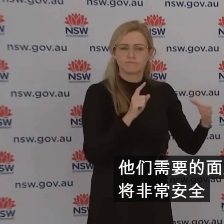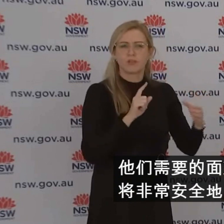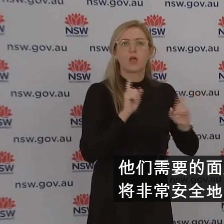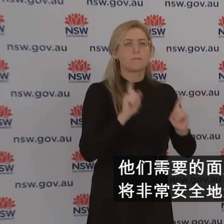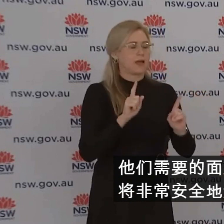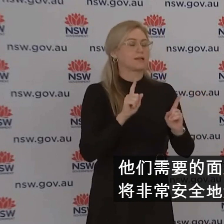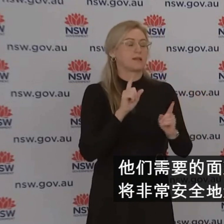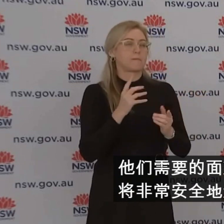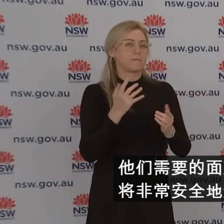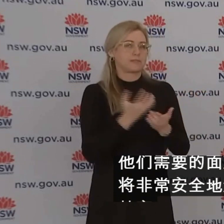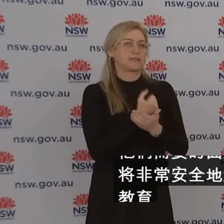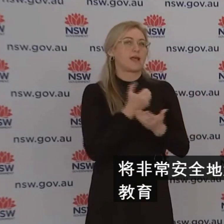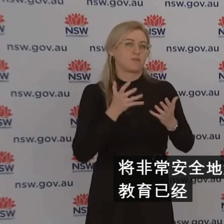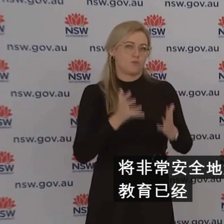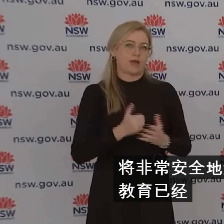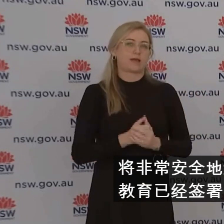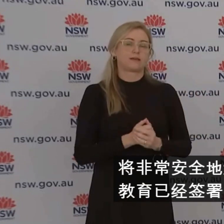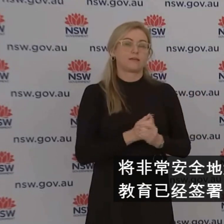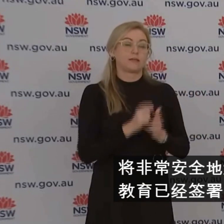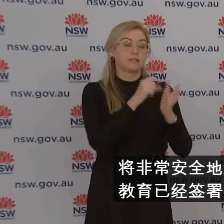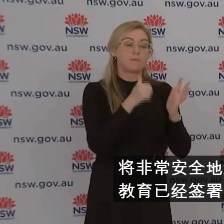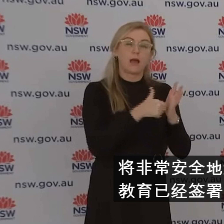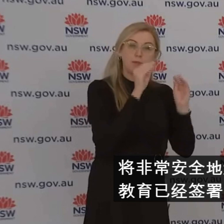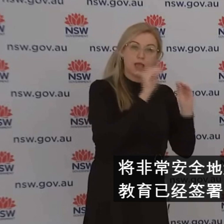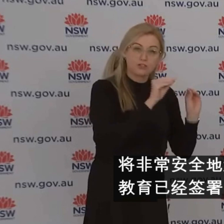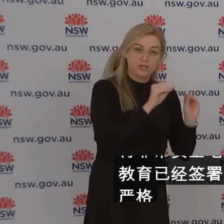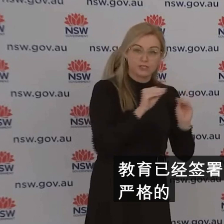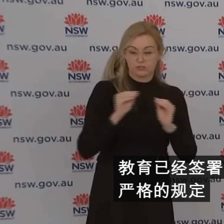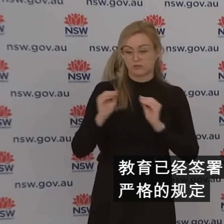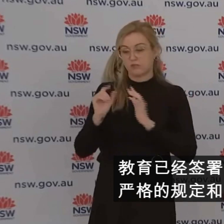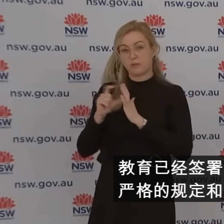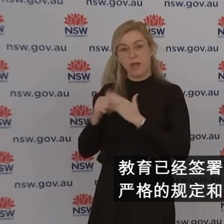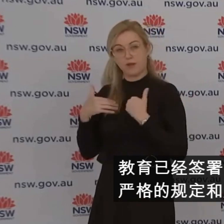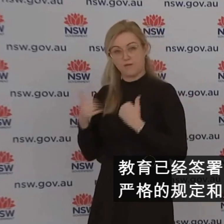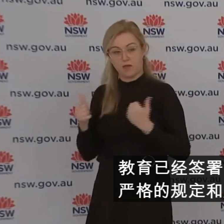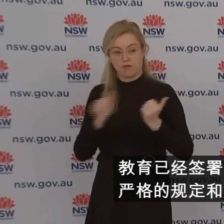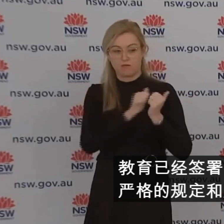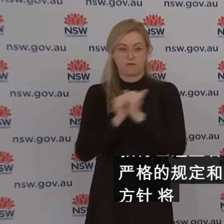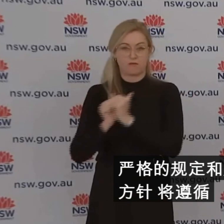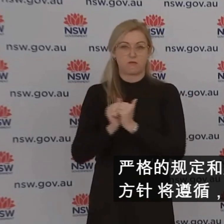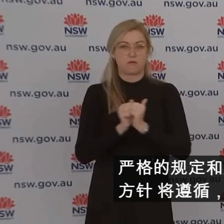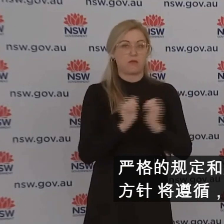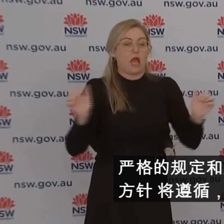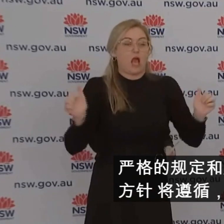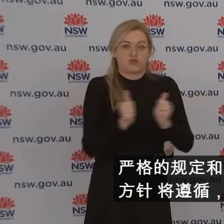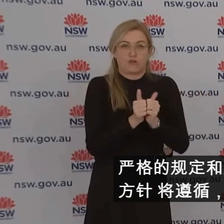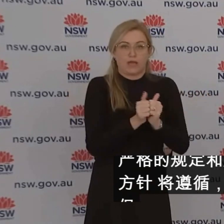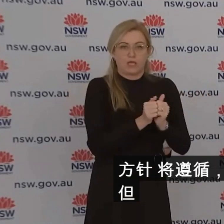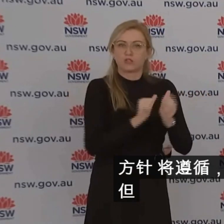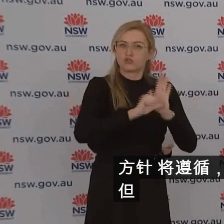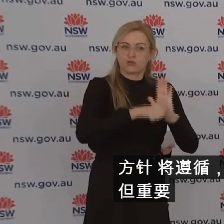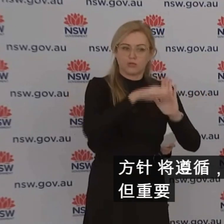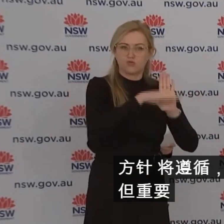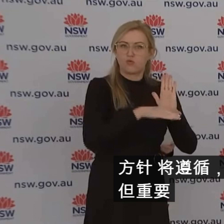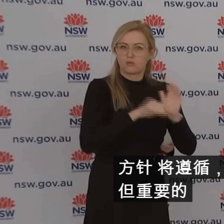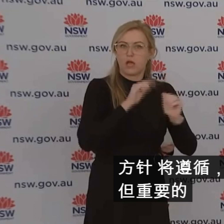done very safely, and Health and Education have signed off on the strict regulations and strict guidelines that will be followed. But